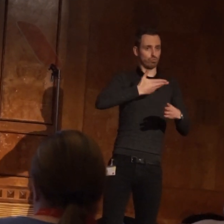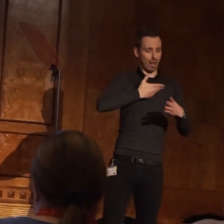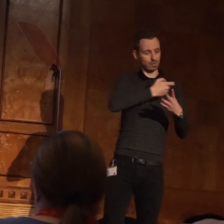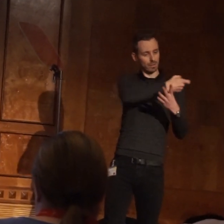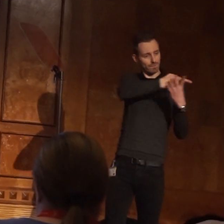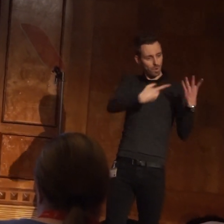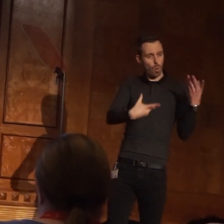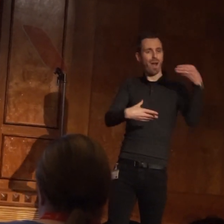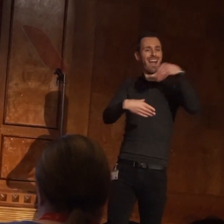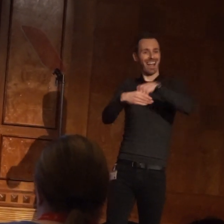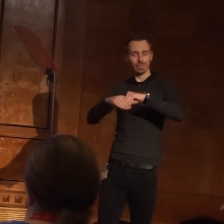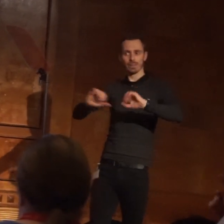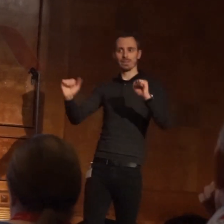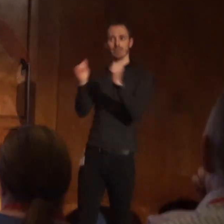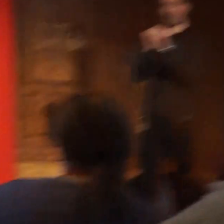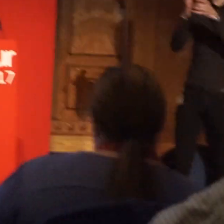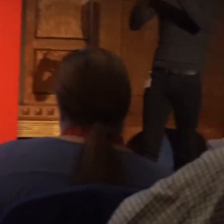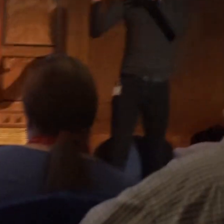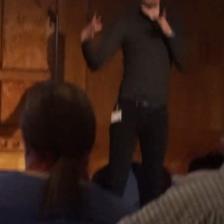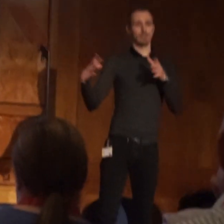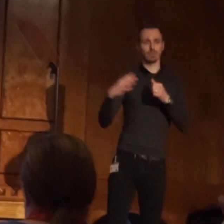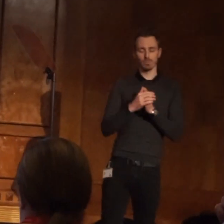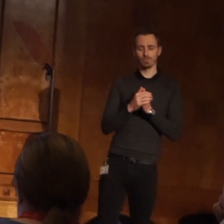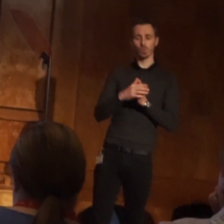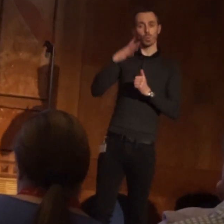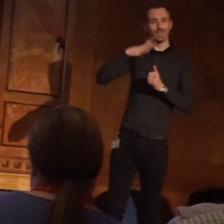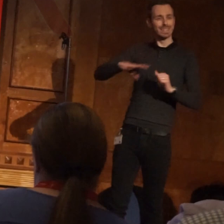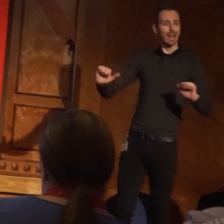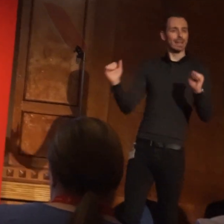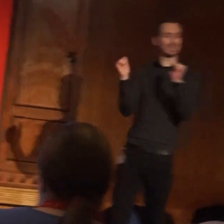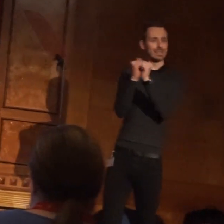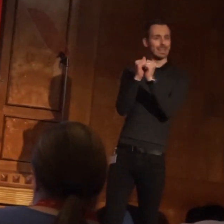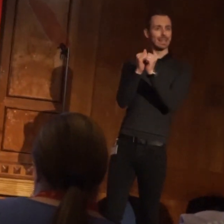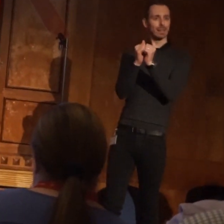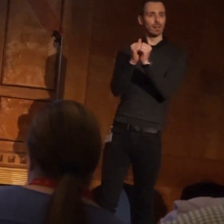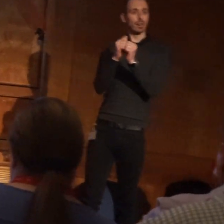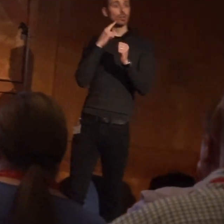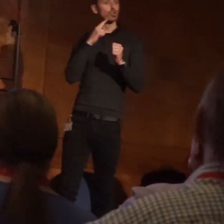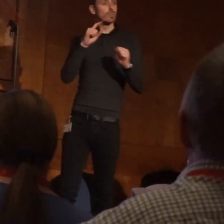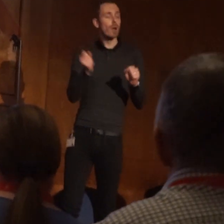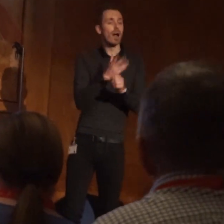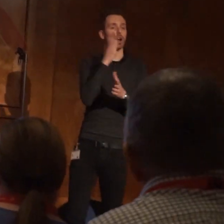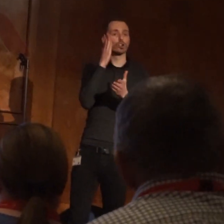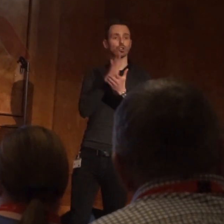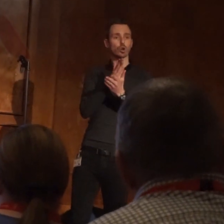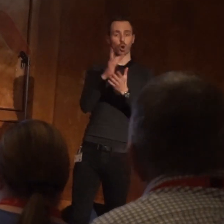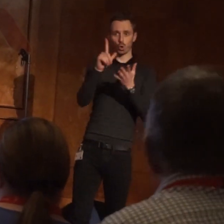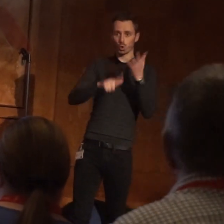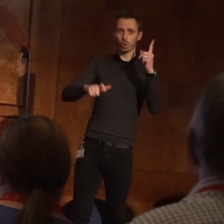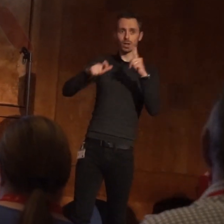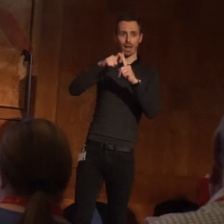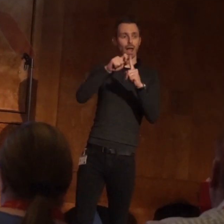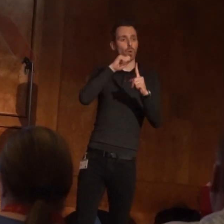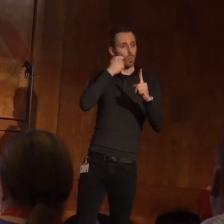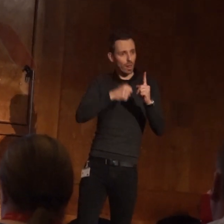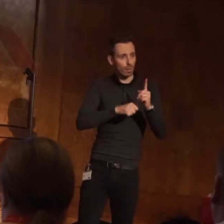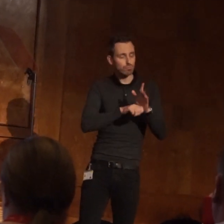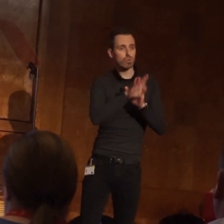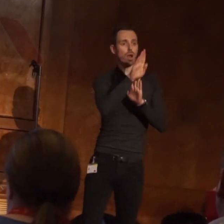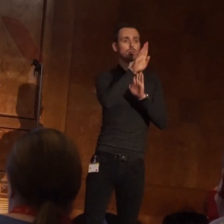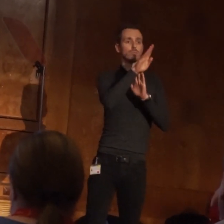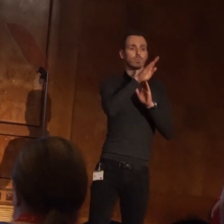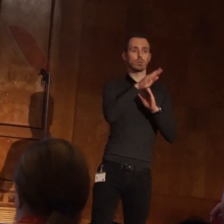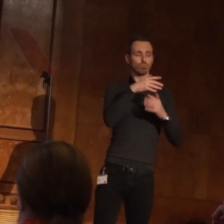that allows for every region and nation in the UK to prosper as we build a genuinely close and